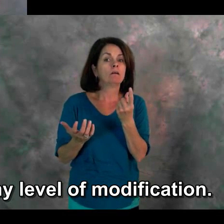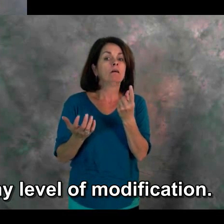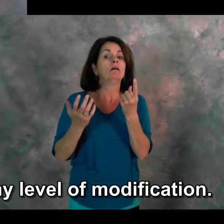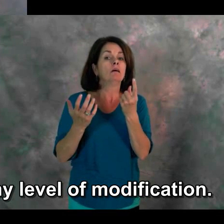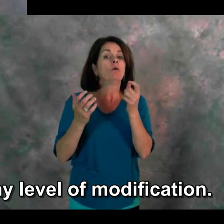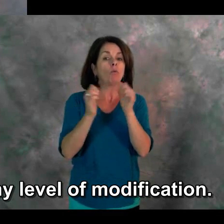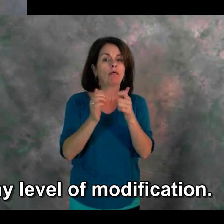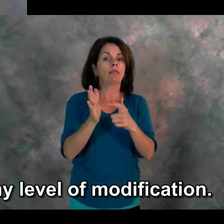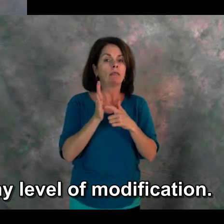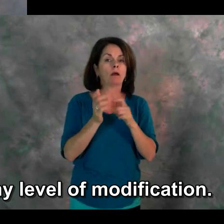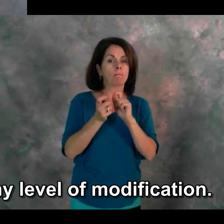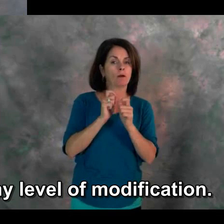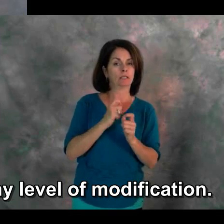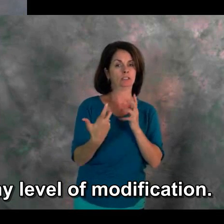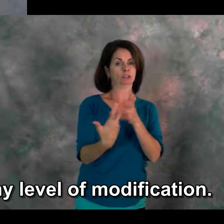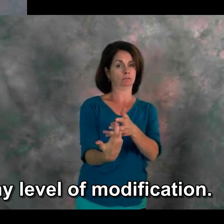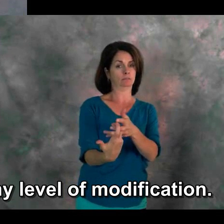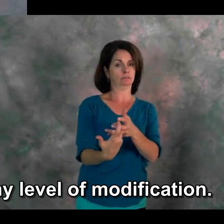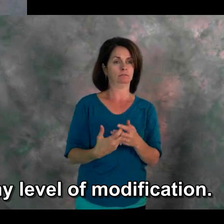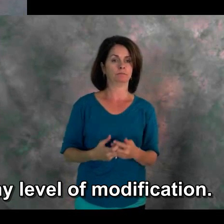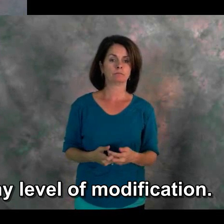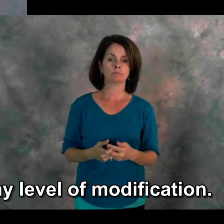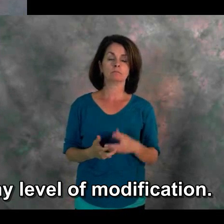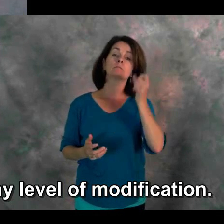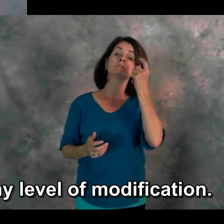with any level of modification.